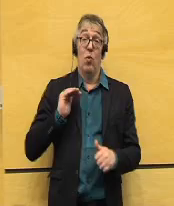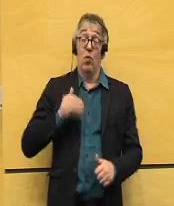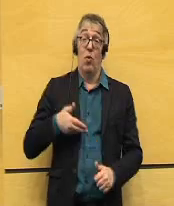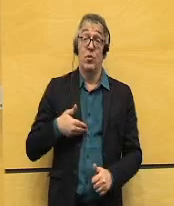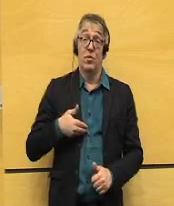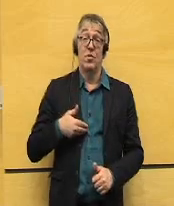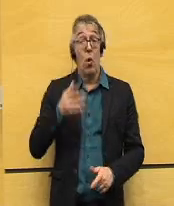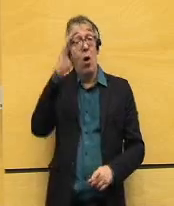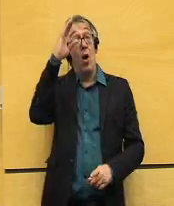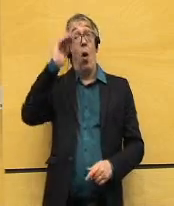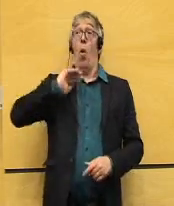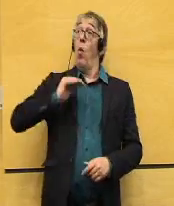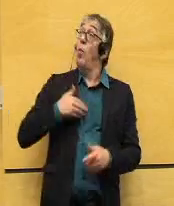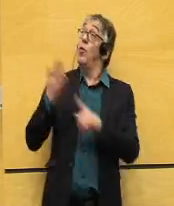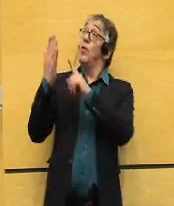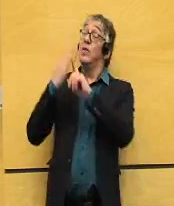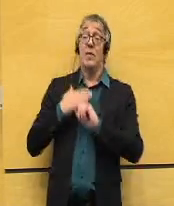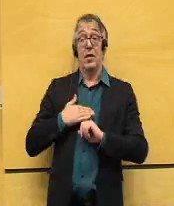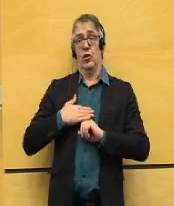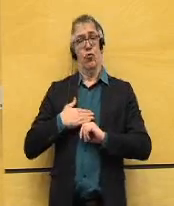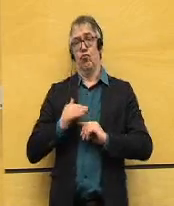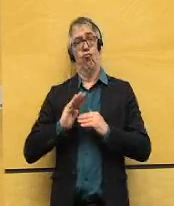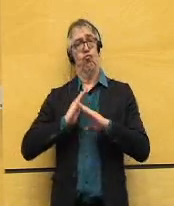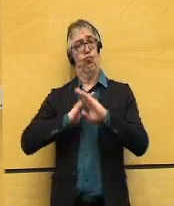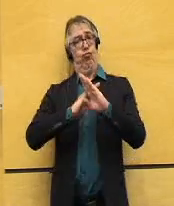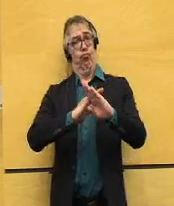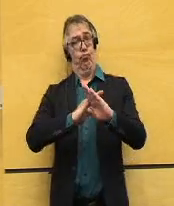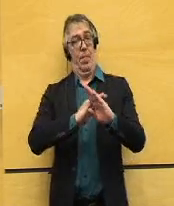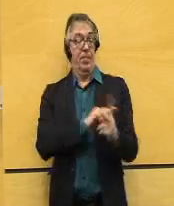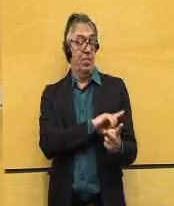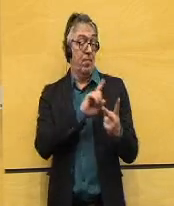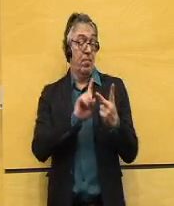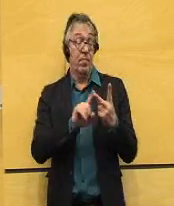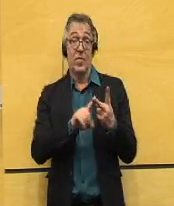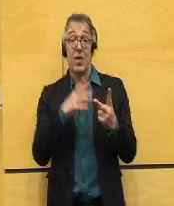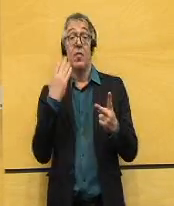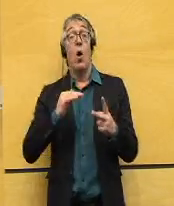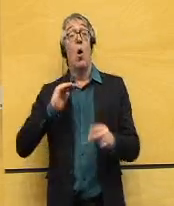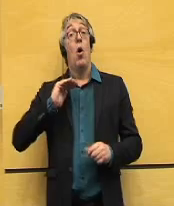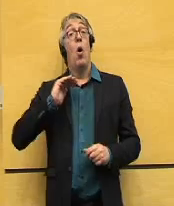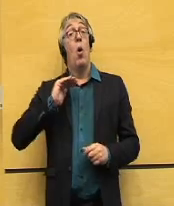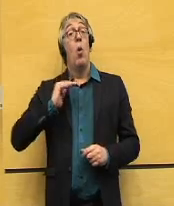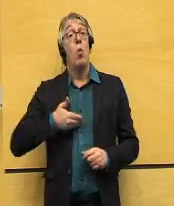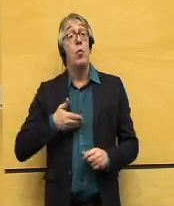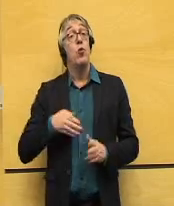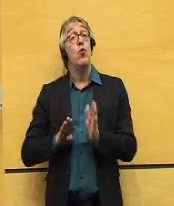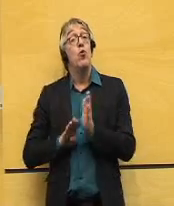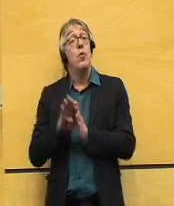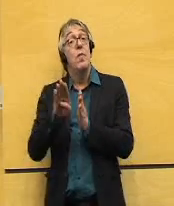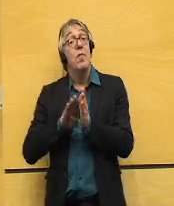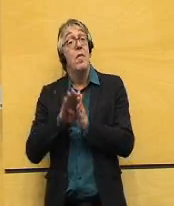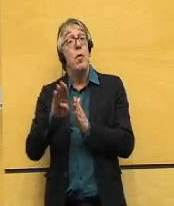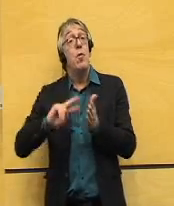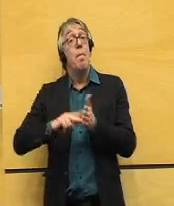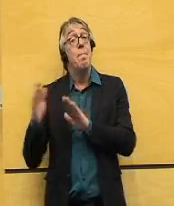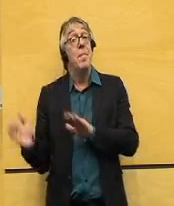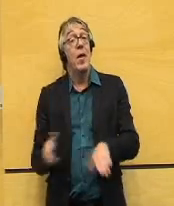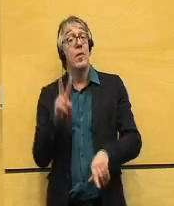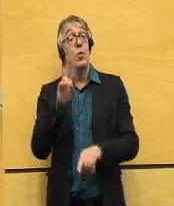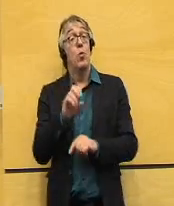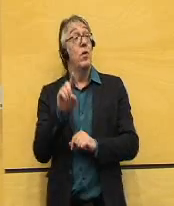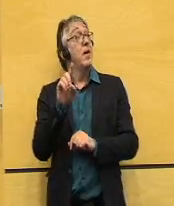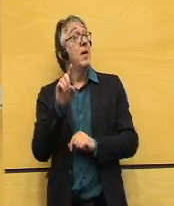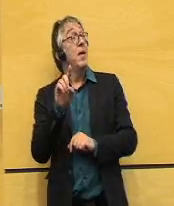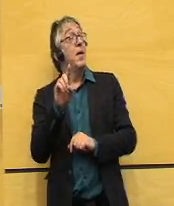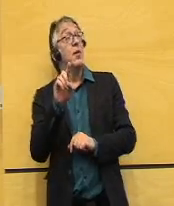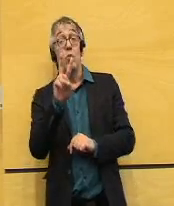We also have the Women's Development Plan 2012 to 2016 to promote